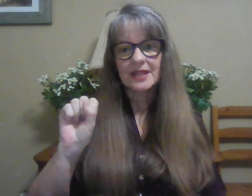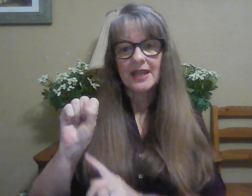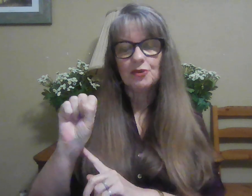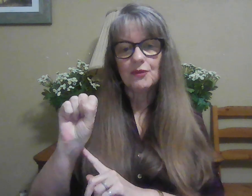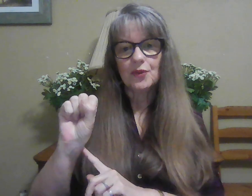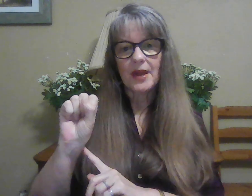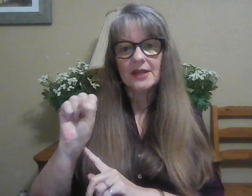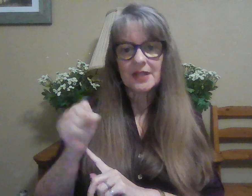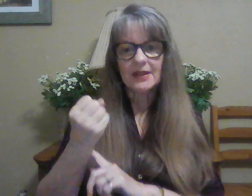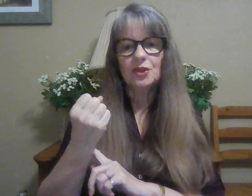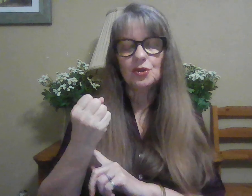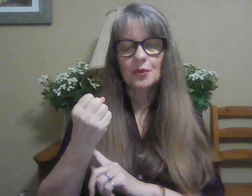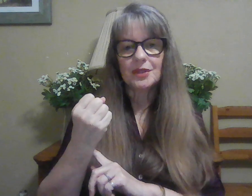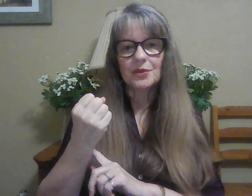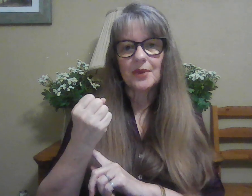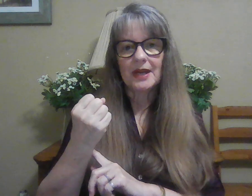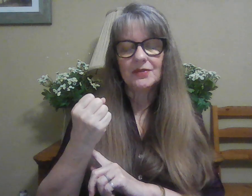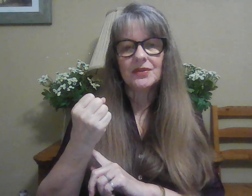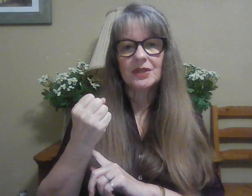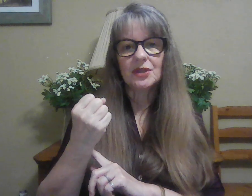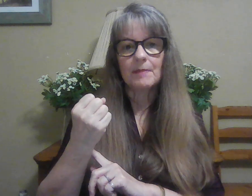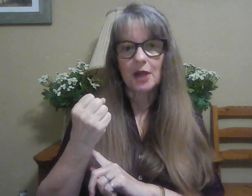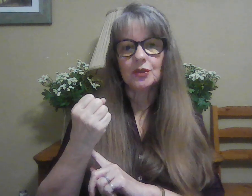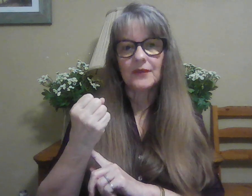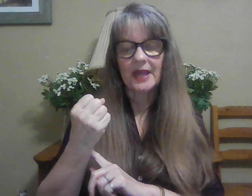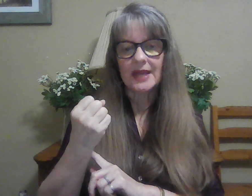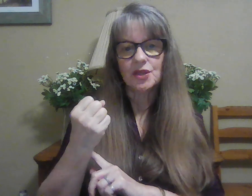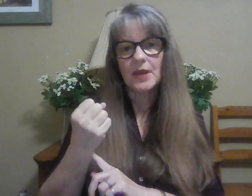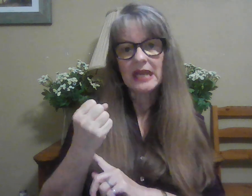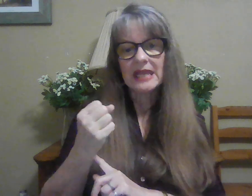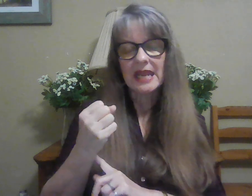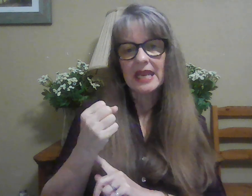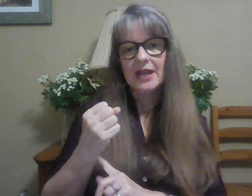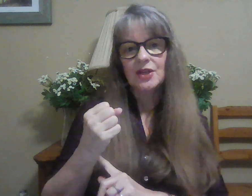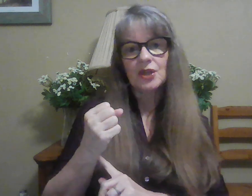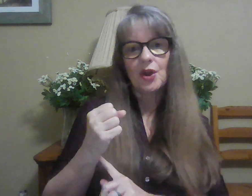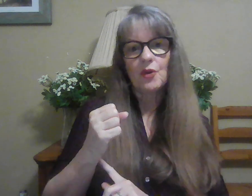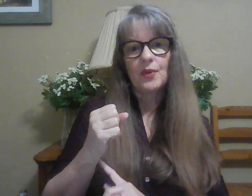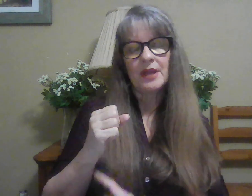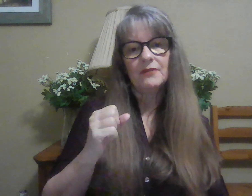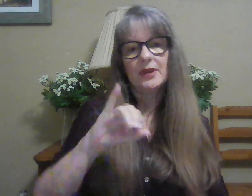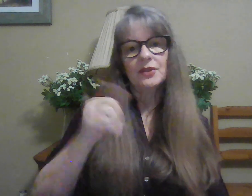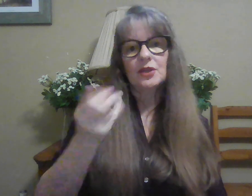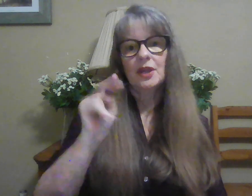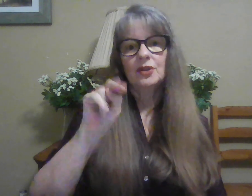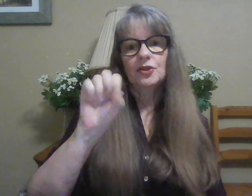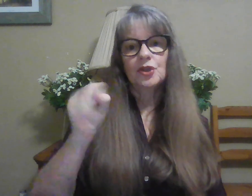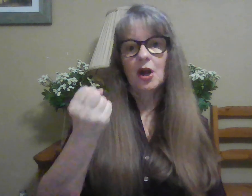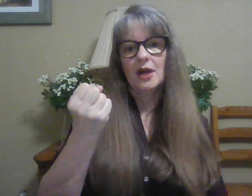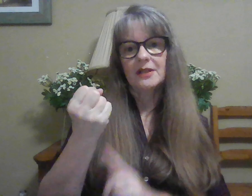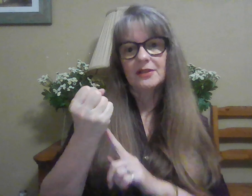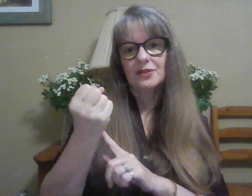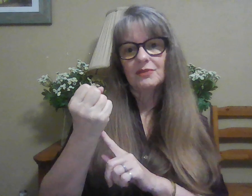is you have your S and then you twist it around. So that's an apostrophe S. So anything. So if it's John's,